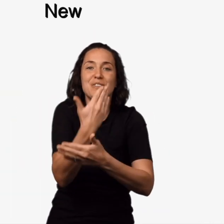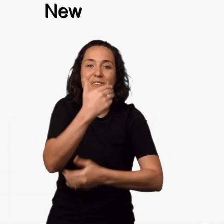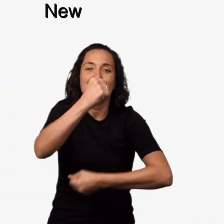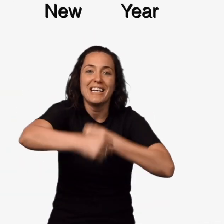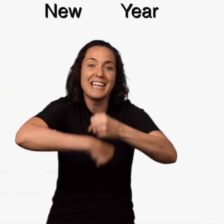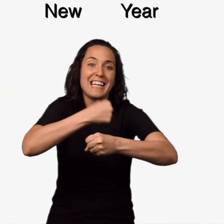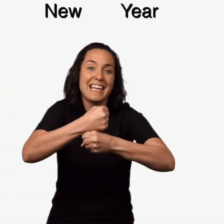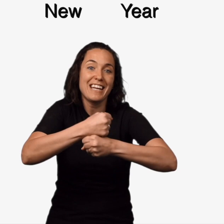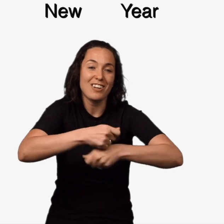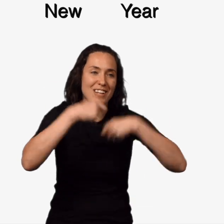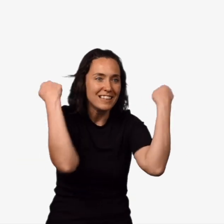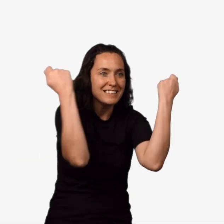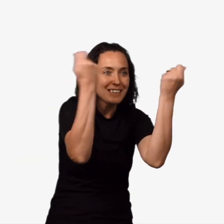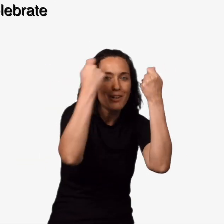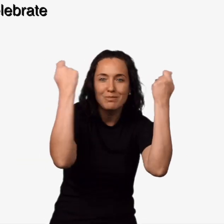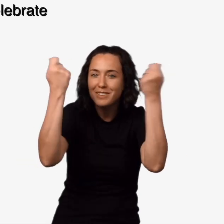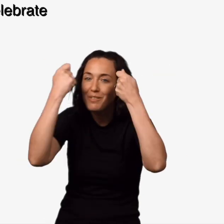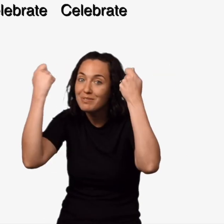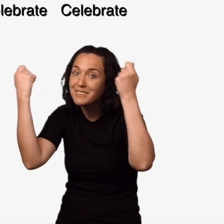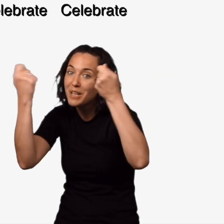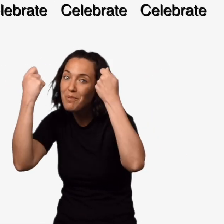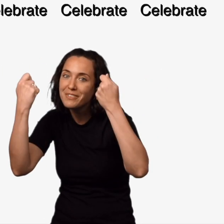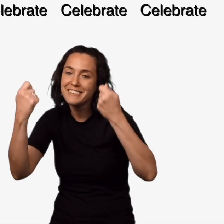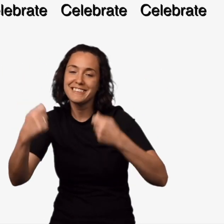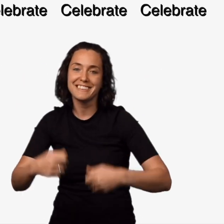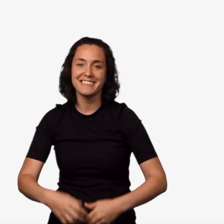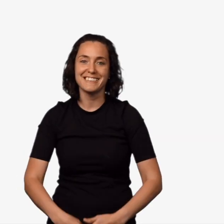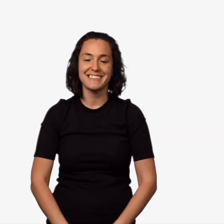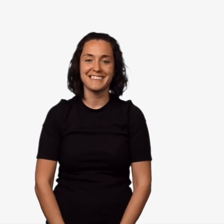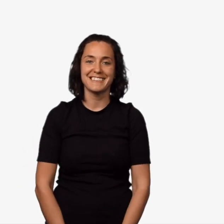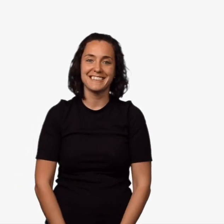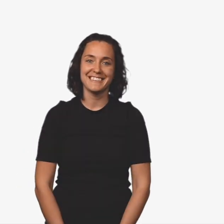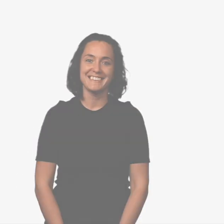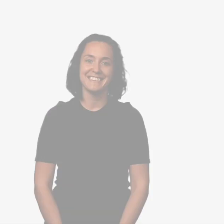New Year. Celebrate, celebrate, celebrate.